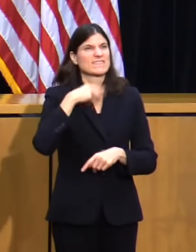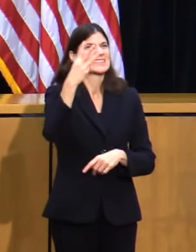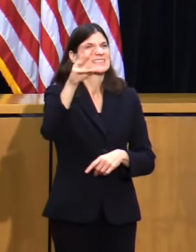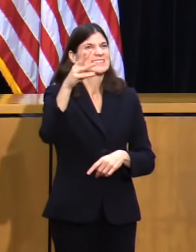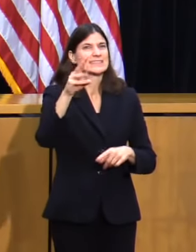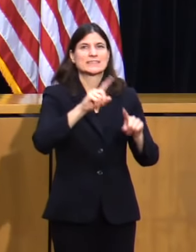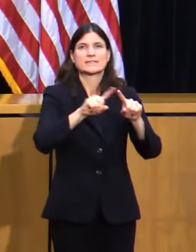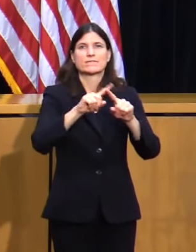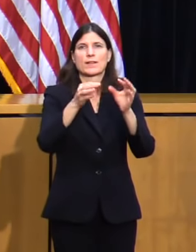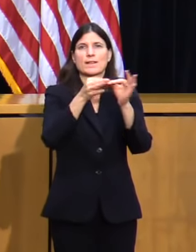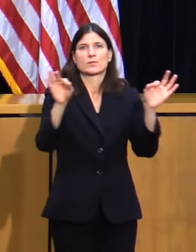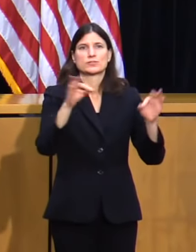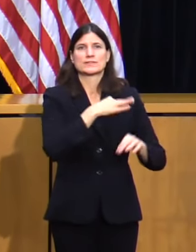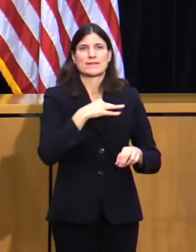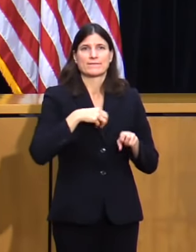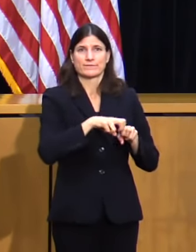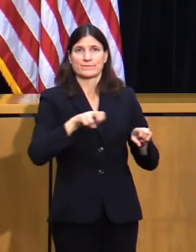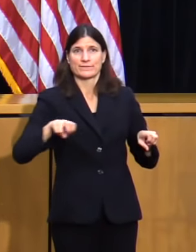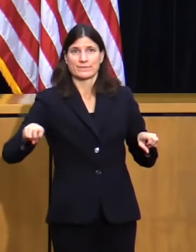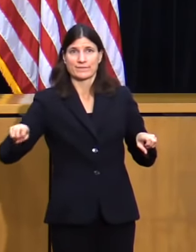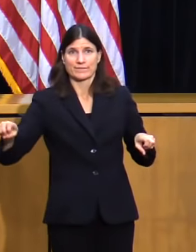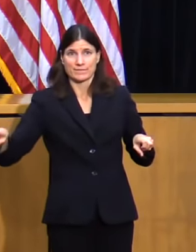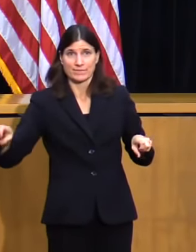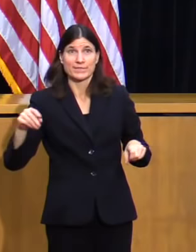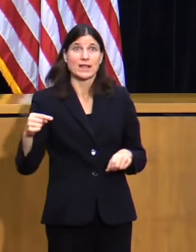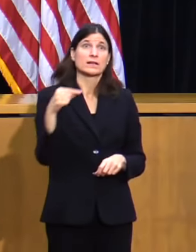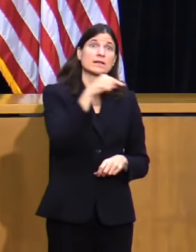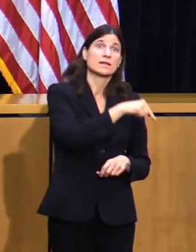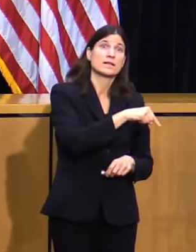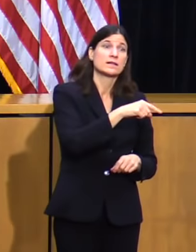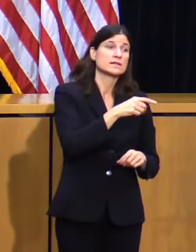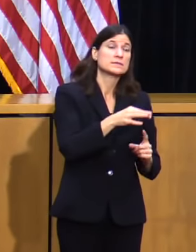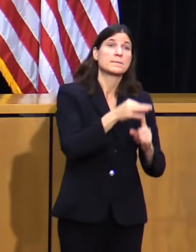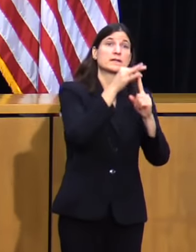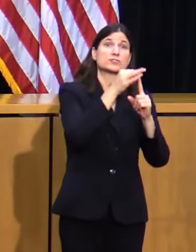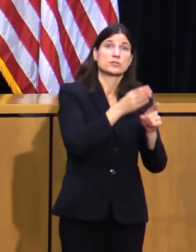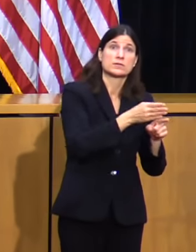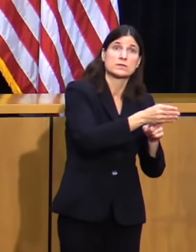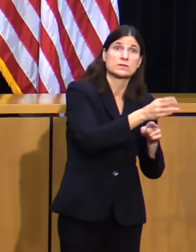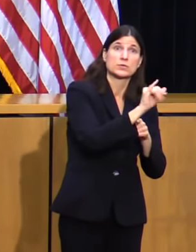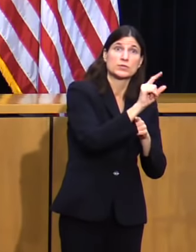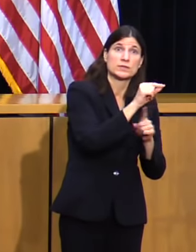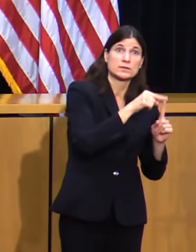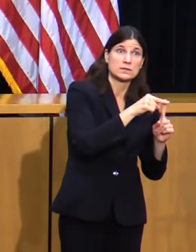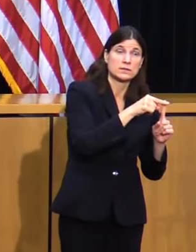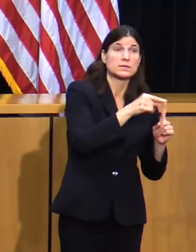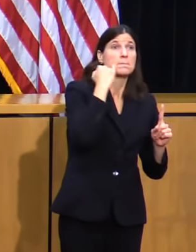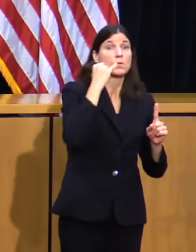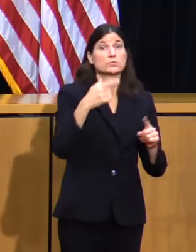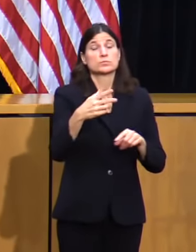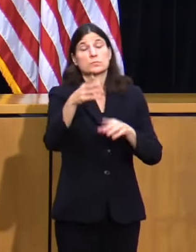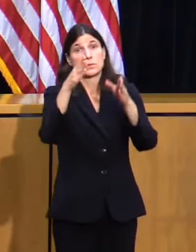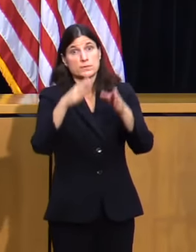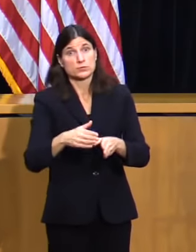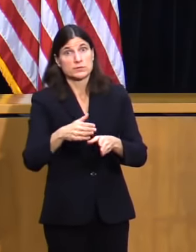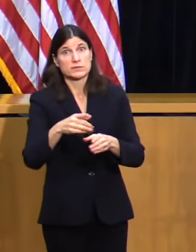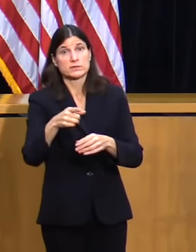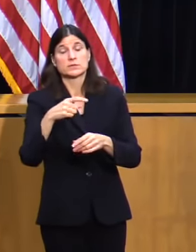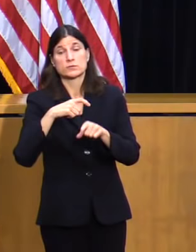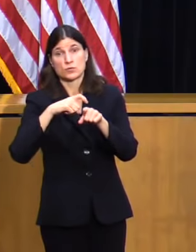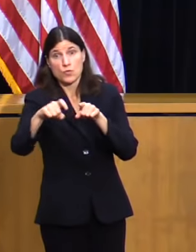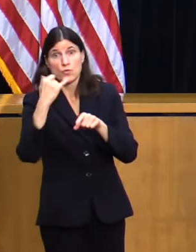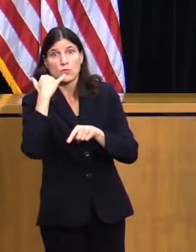if someone, if the person who's assigned a case didn't have that language. But clearly we need to increase the number of people on the